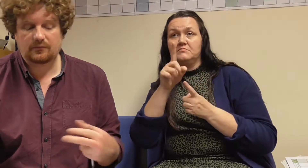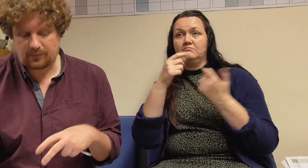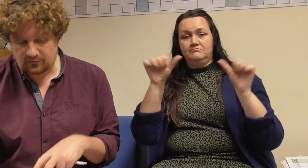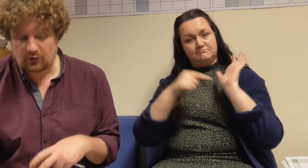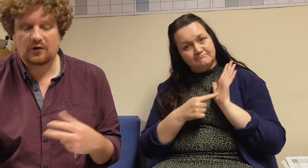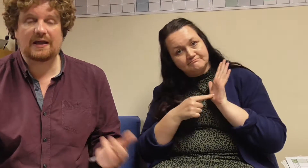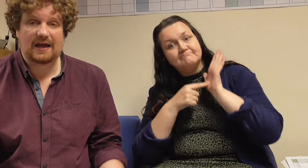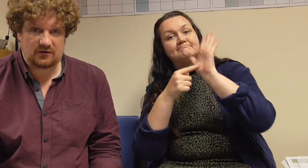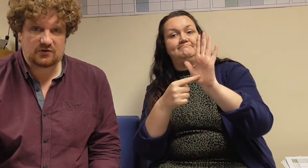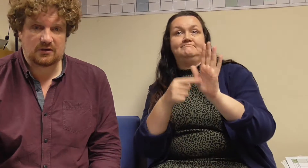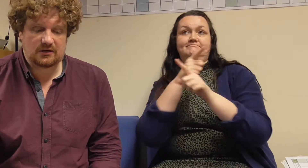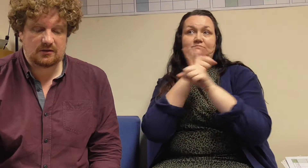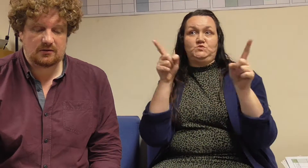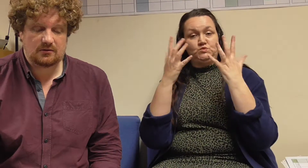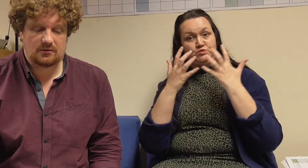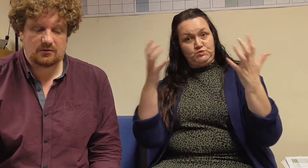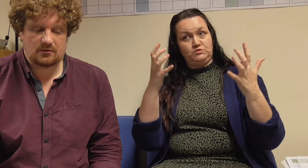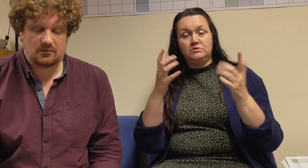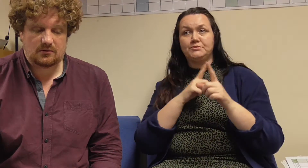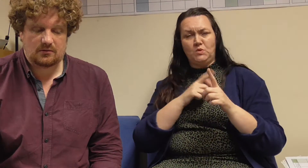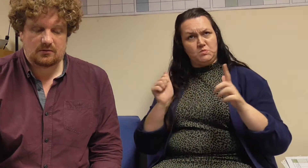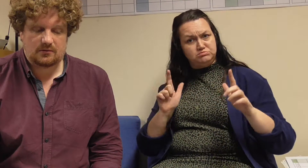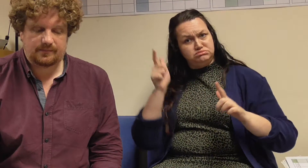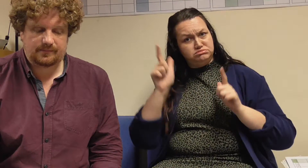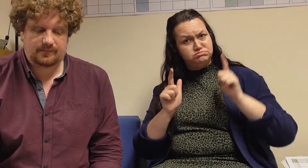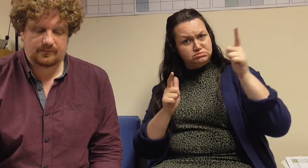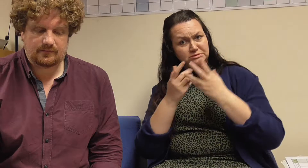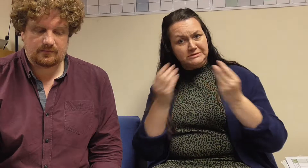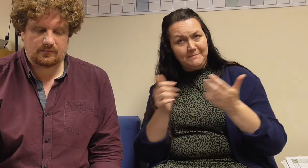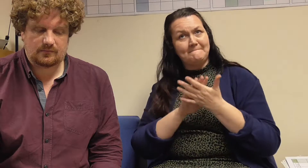and that's both vocally and visually.